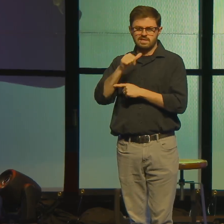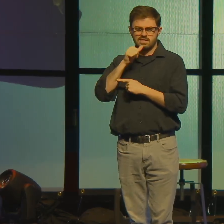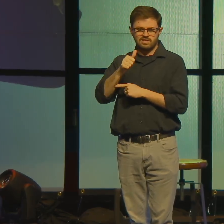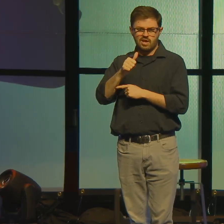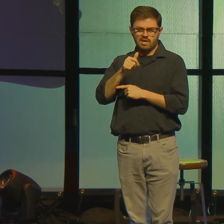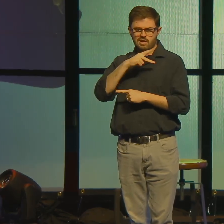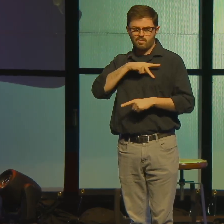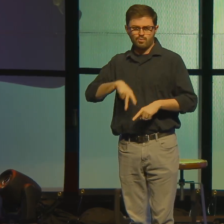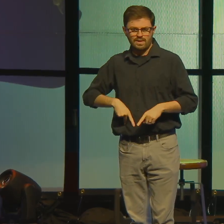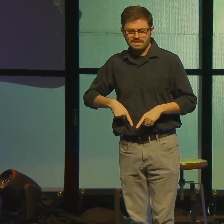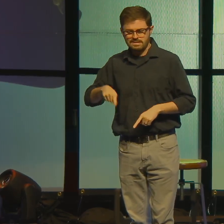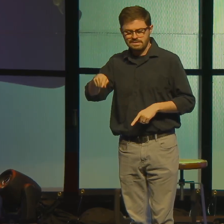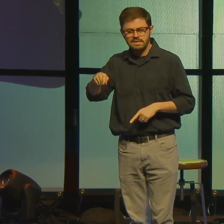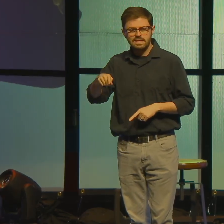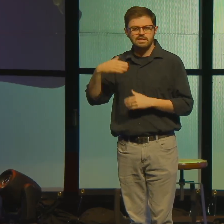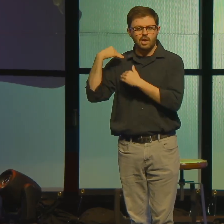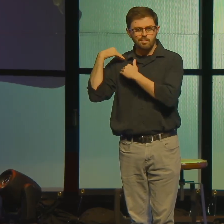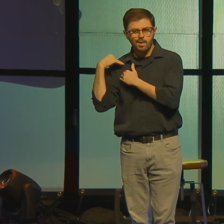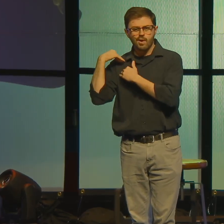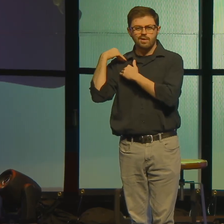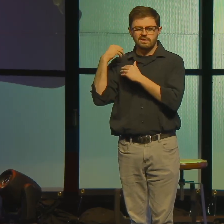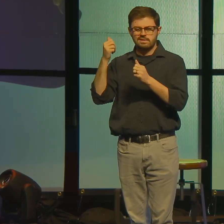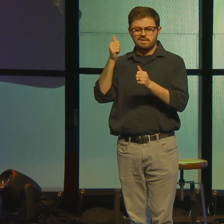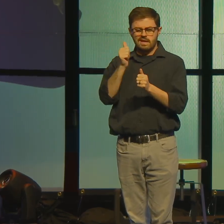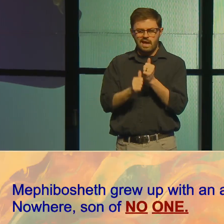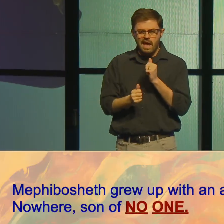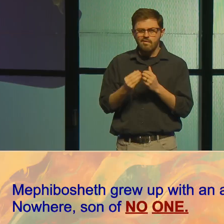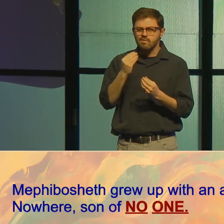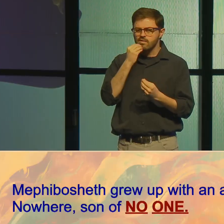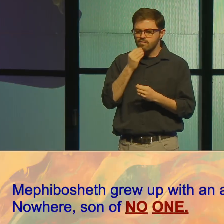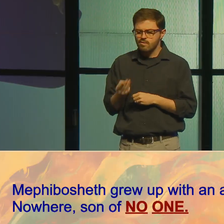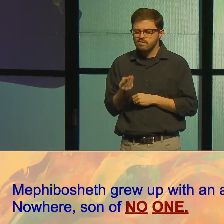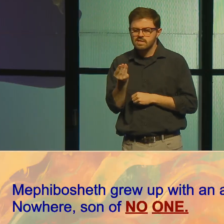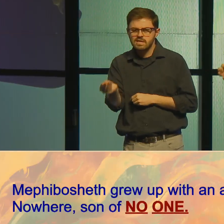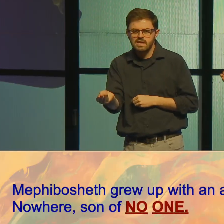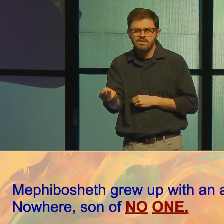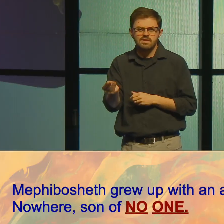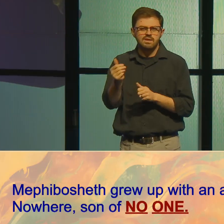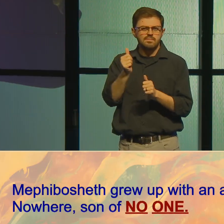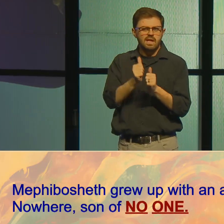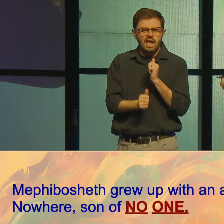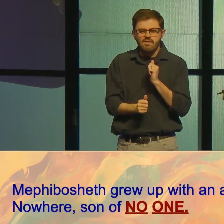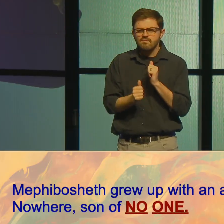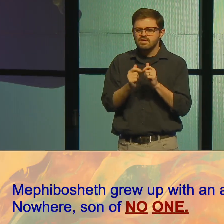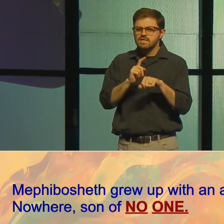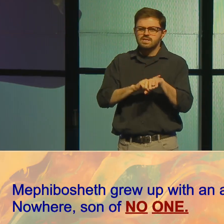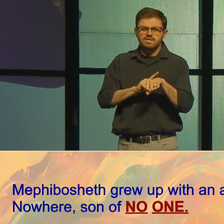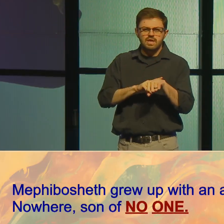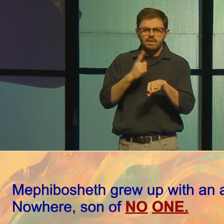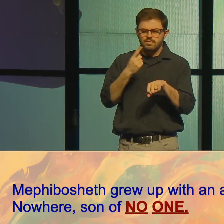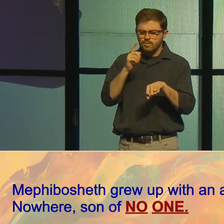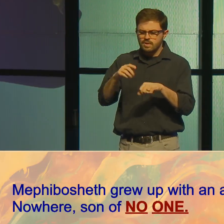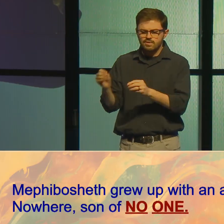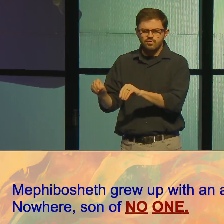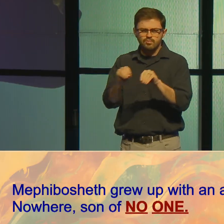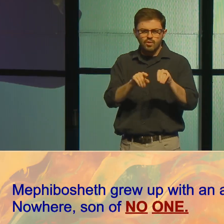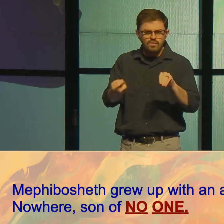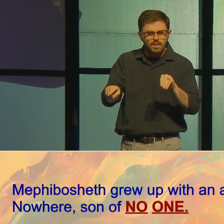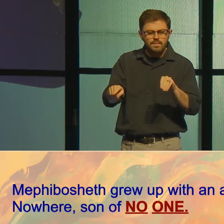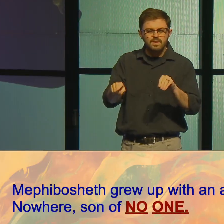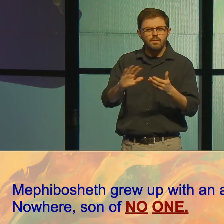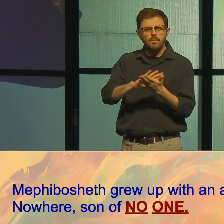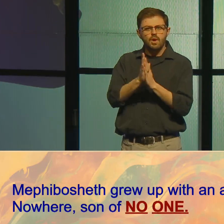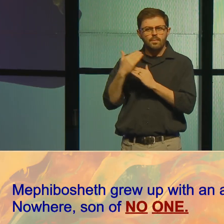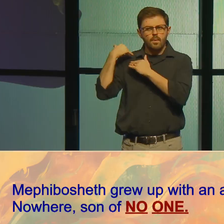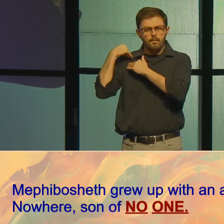burden. Every meal that he receives, every time he needs to move, he is a burden